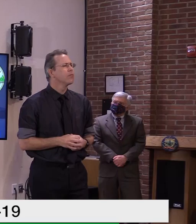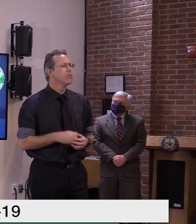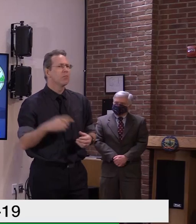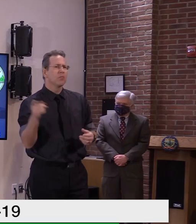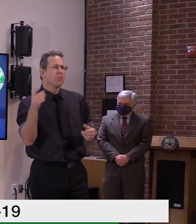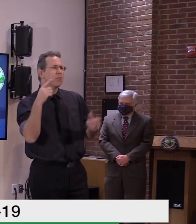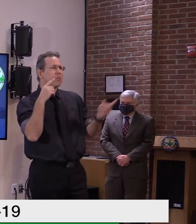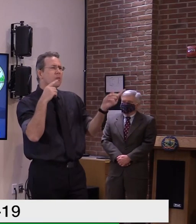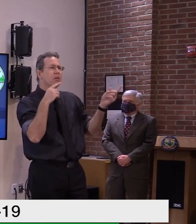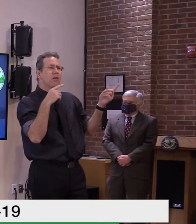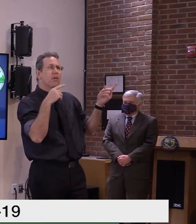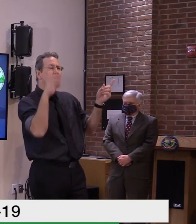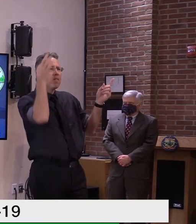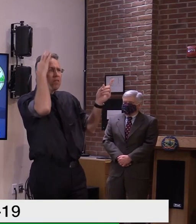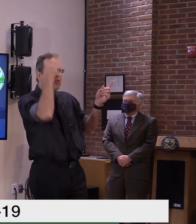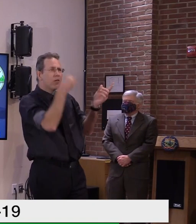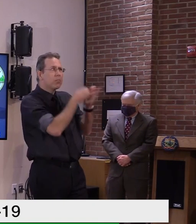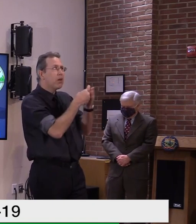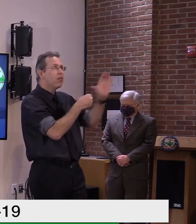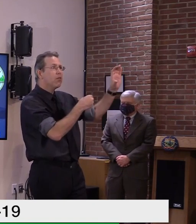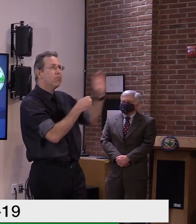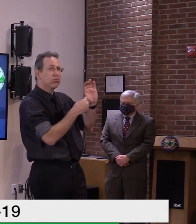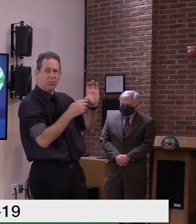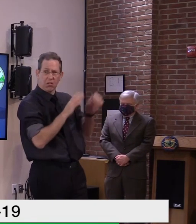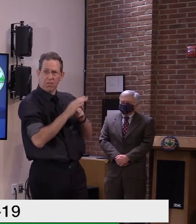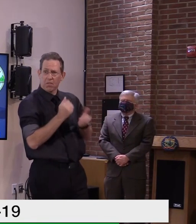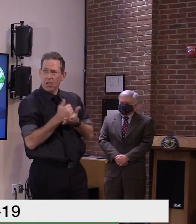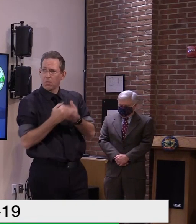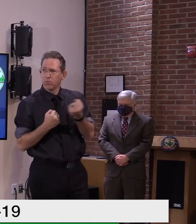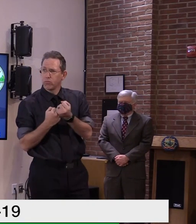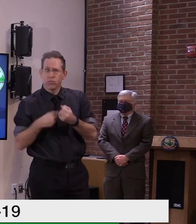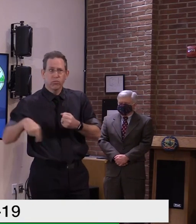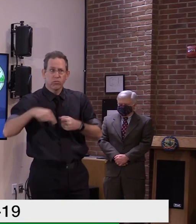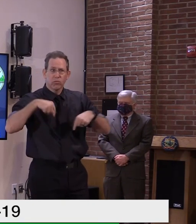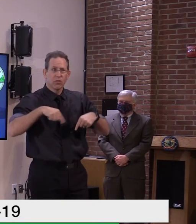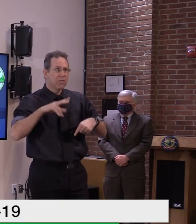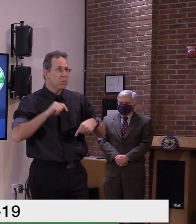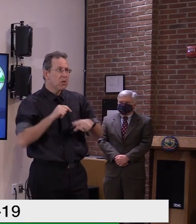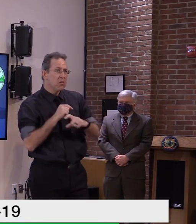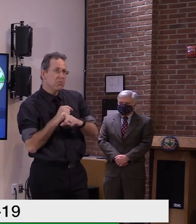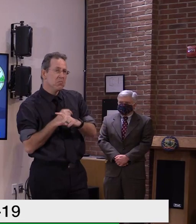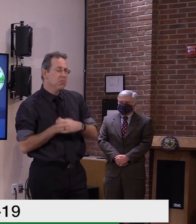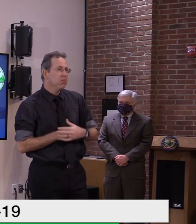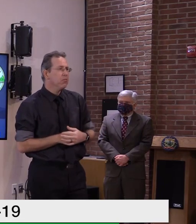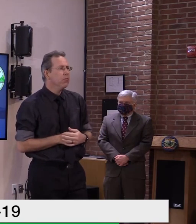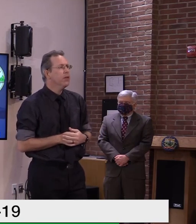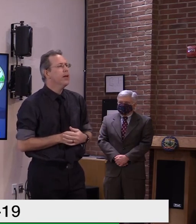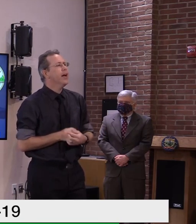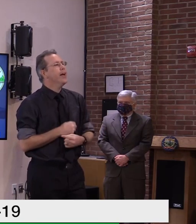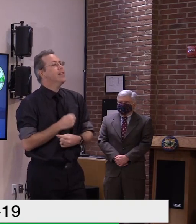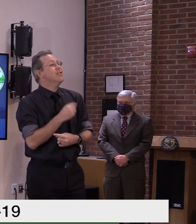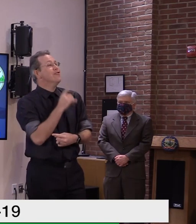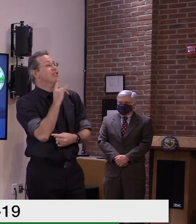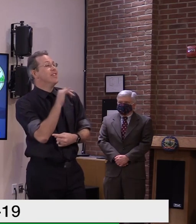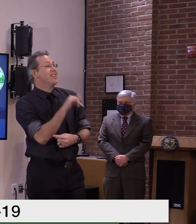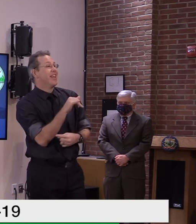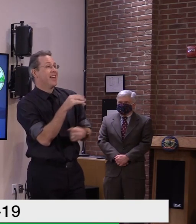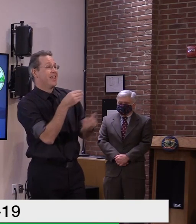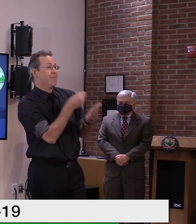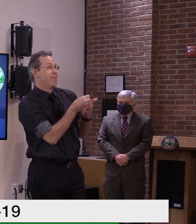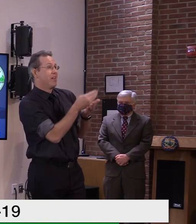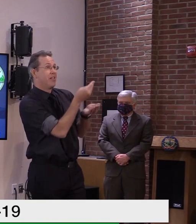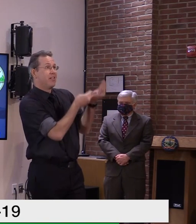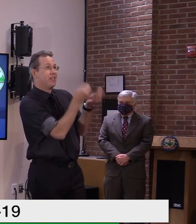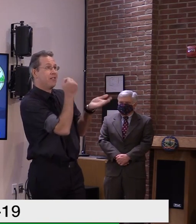Well, again, in the new package, I believe that we are, but we certainly could use more of the vaccine itself. So I'm